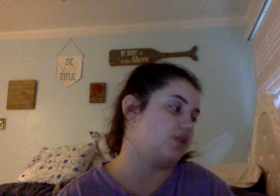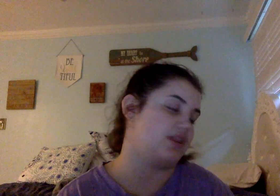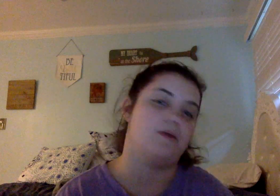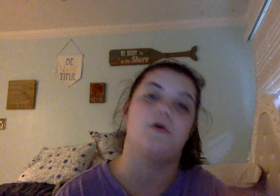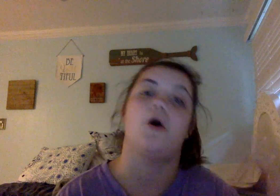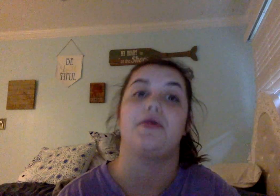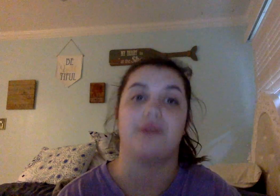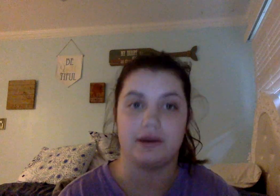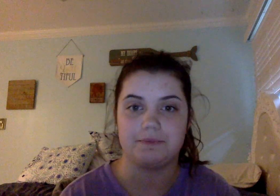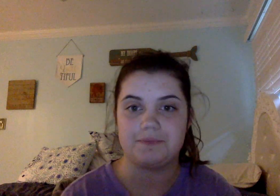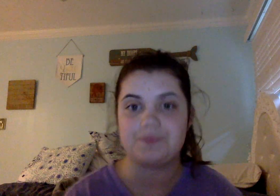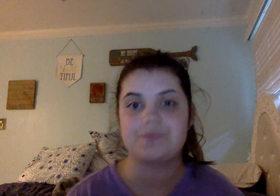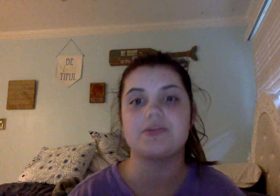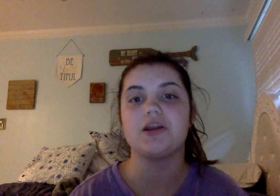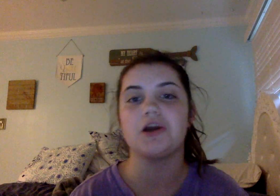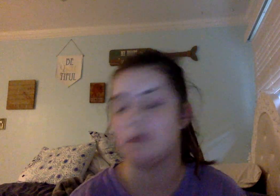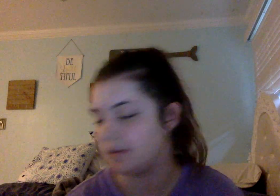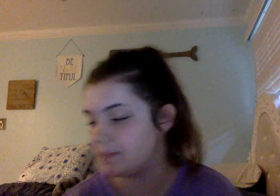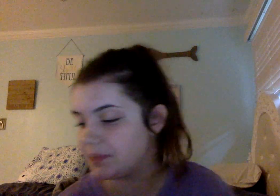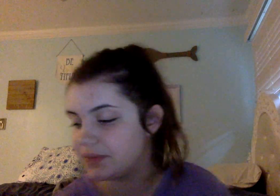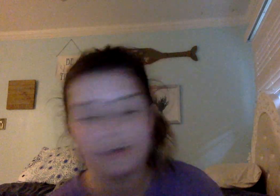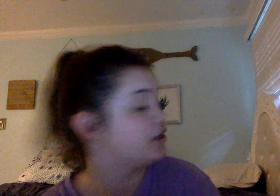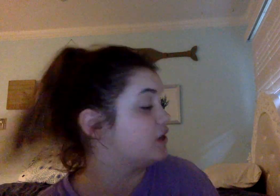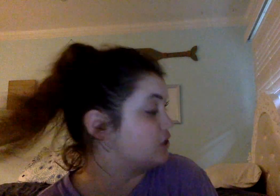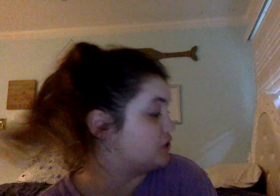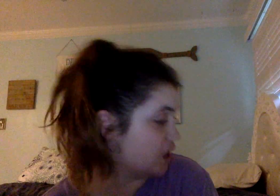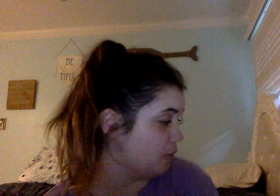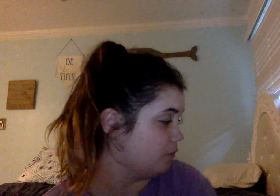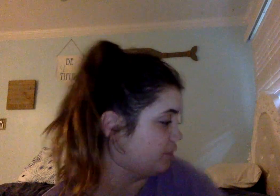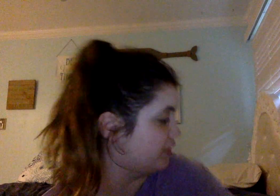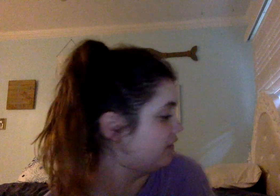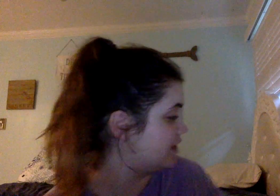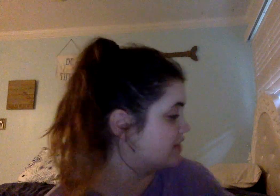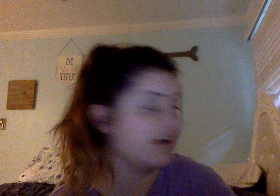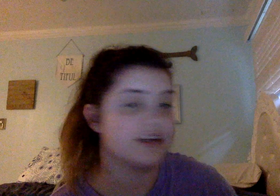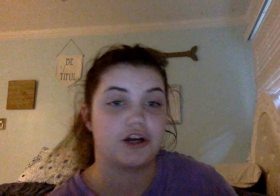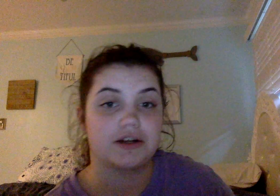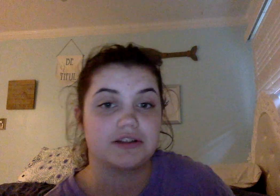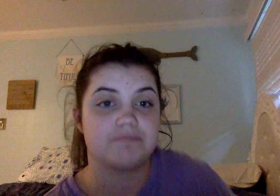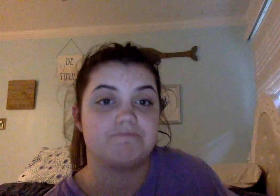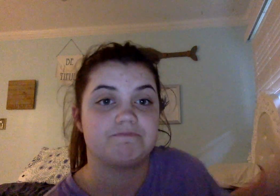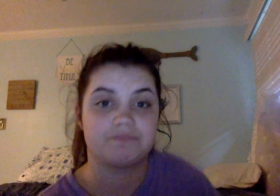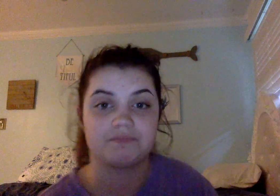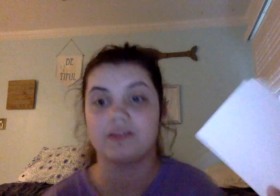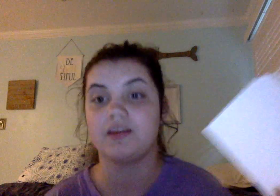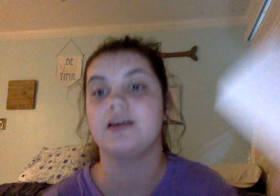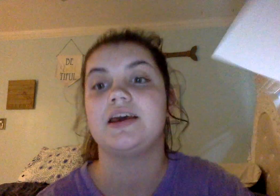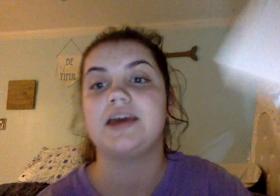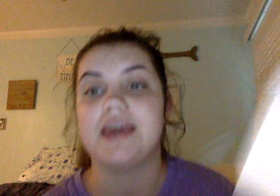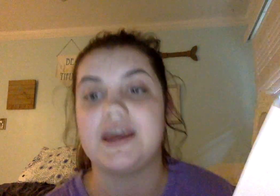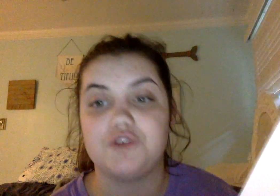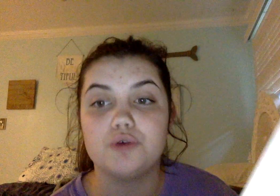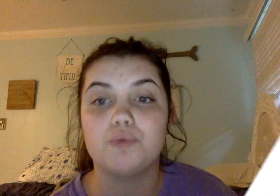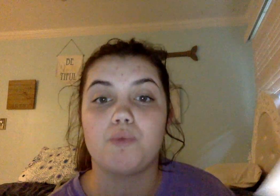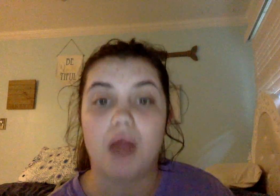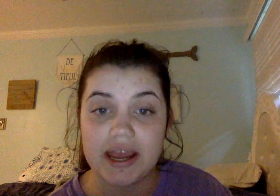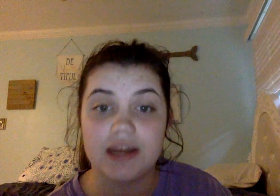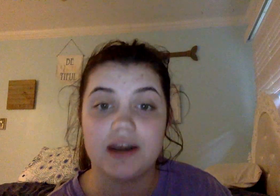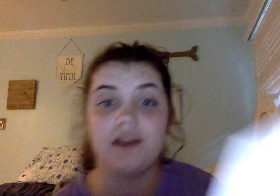them online. Okay, so these flashcards, if you write